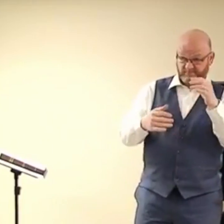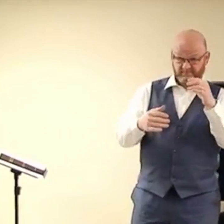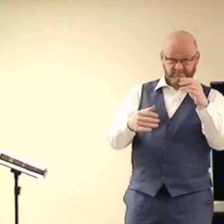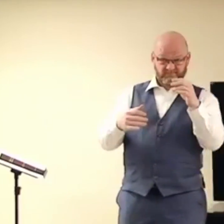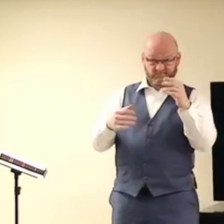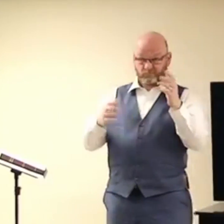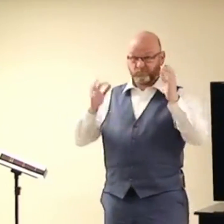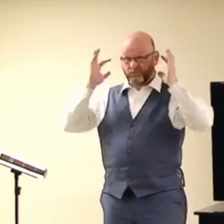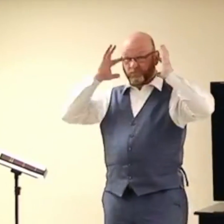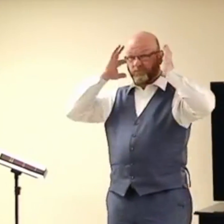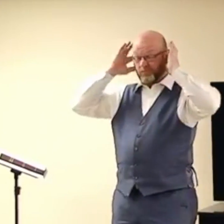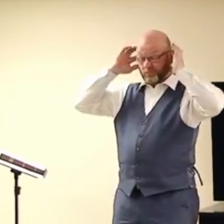Yeah. Does God,